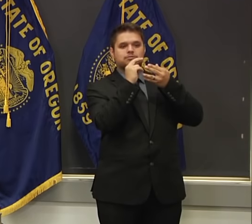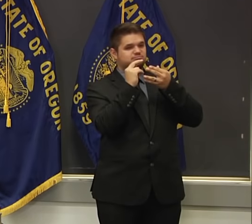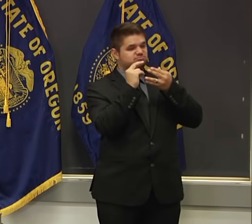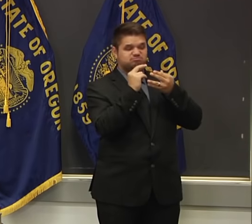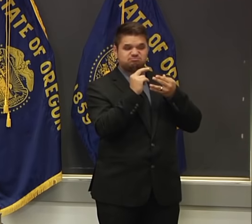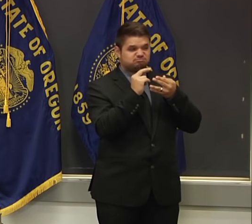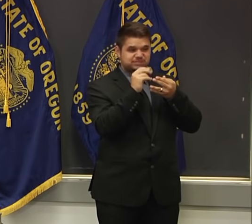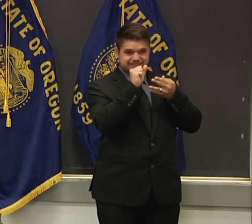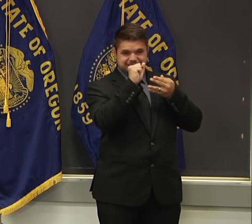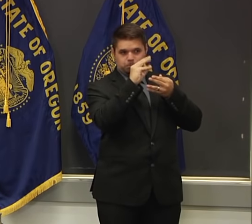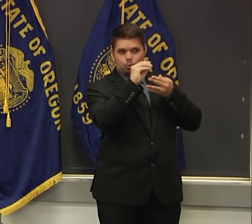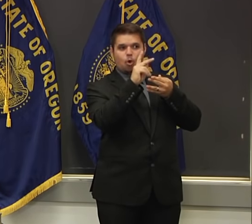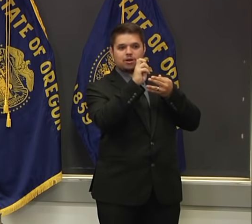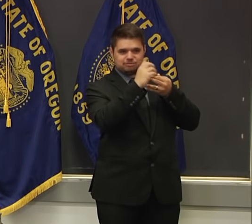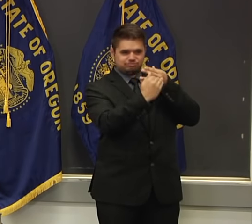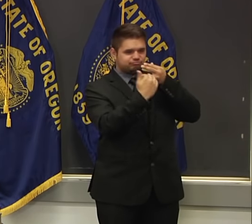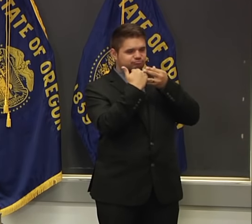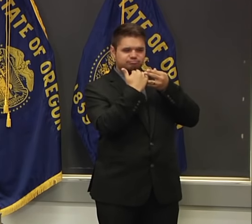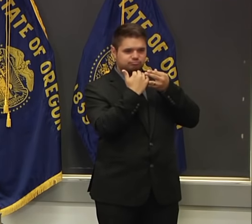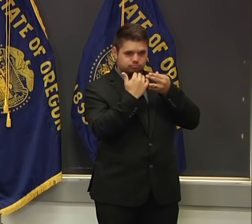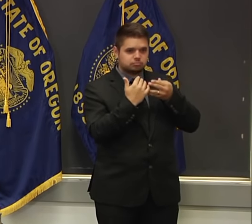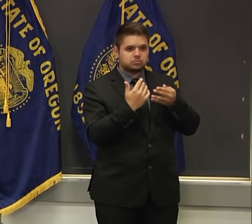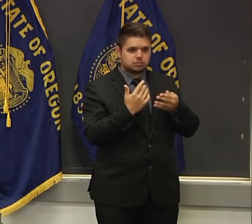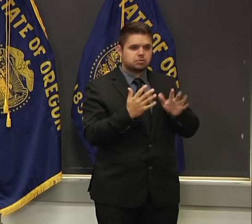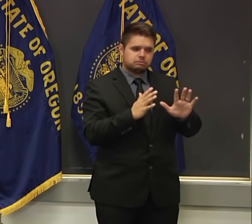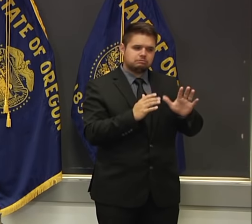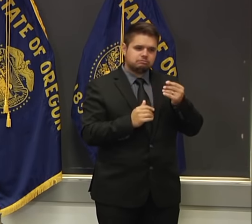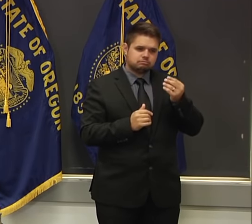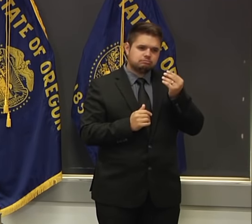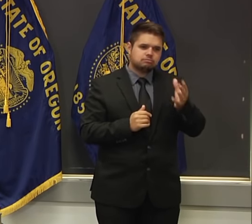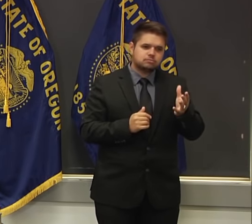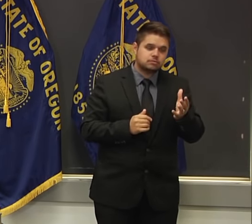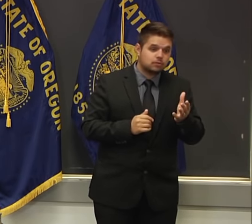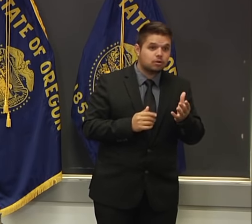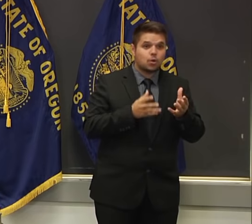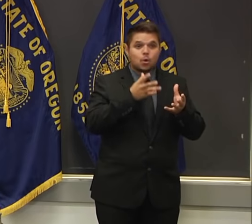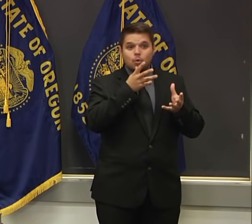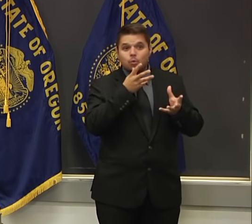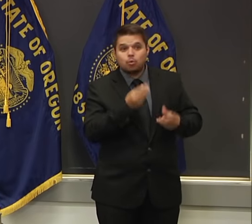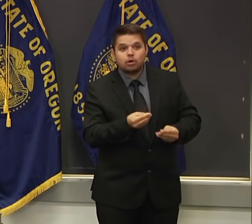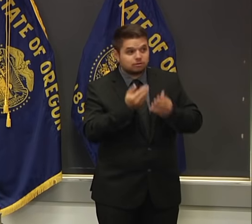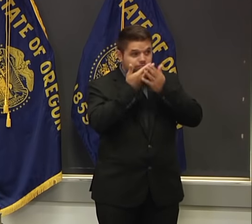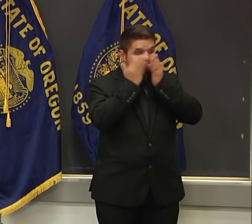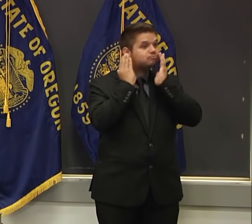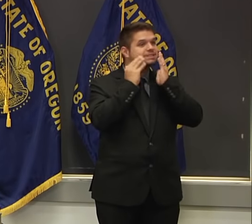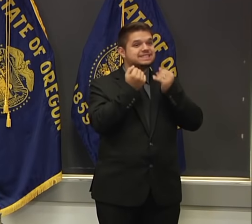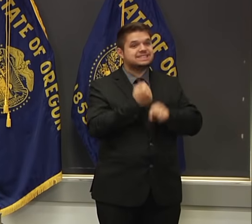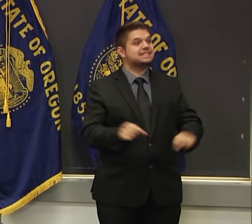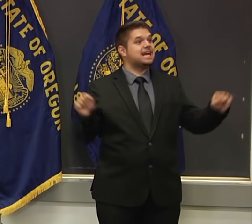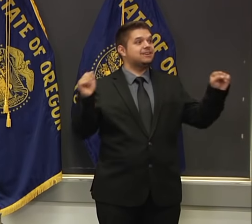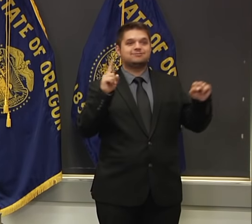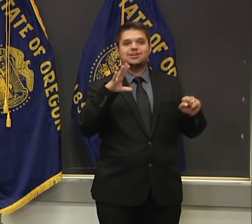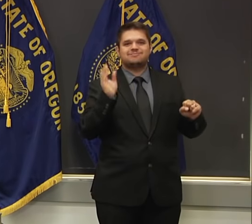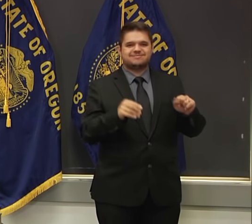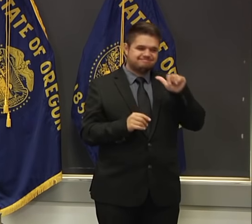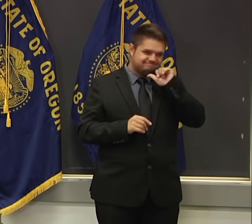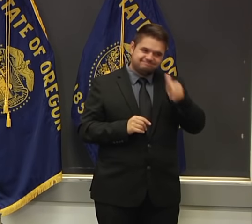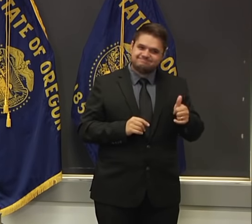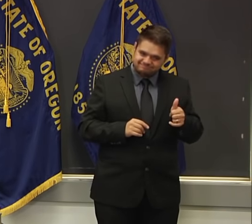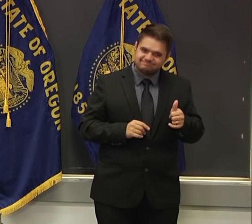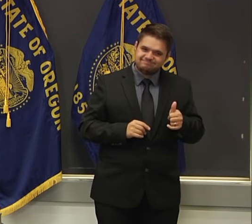that's fine, but people shouldn't have a false sense of protection by using any kind of cloth face covering, wet or